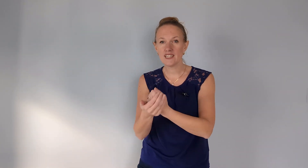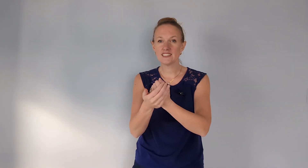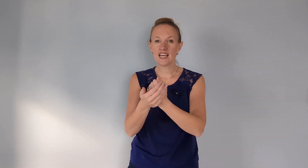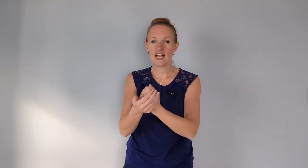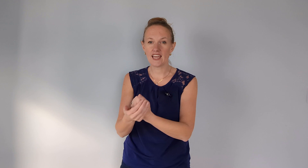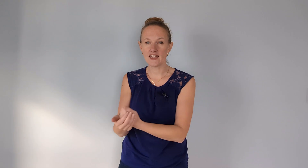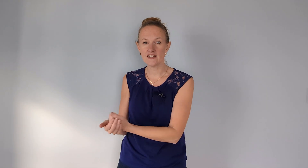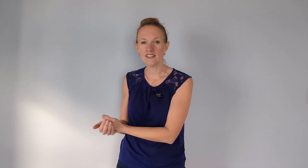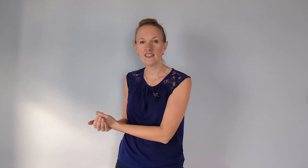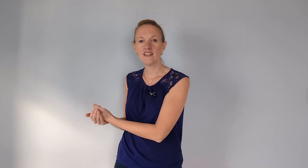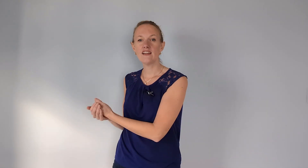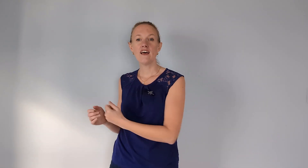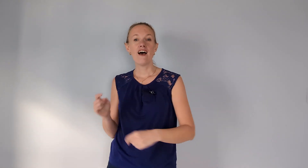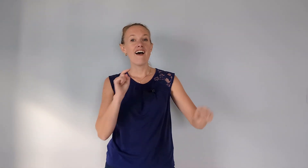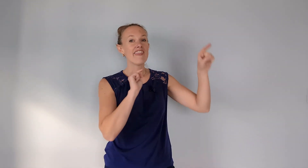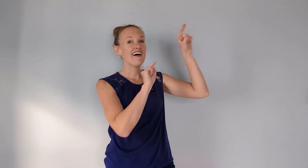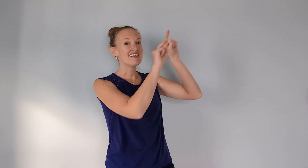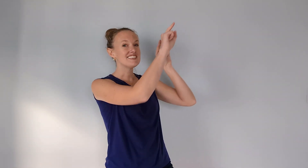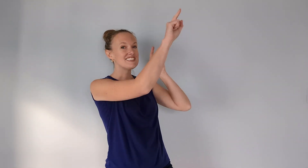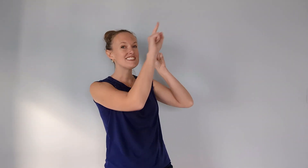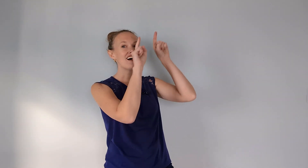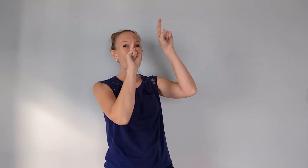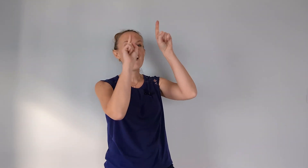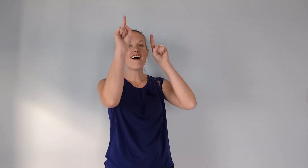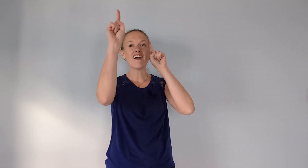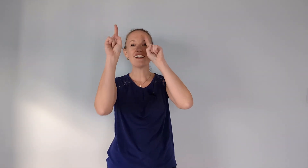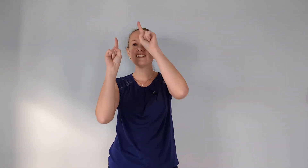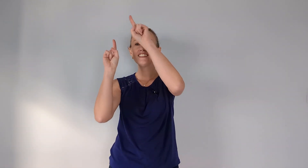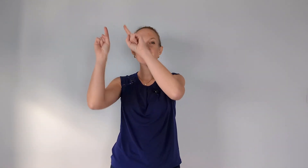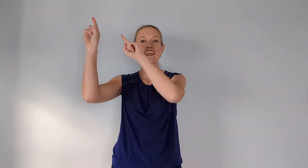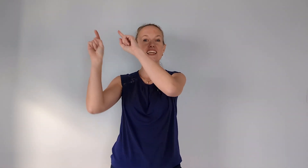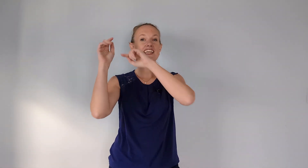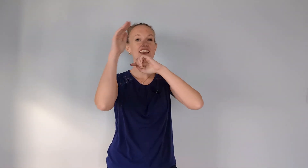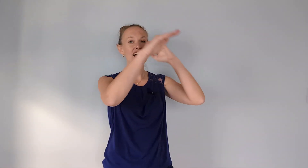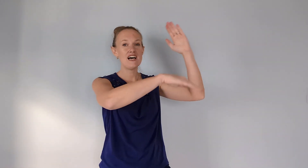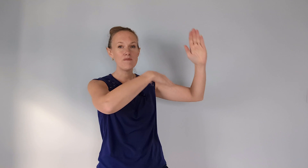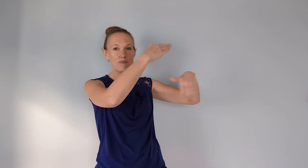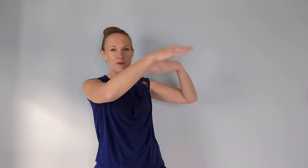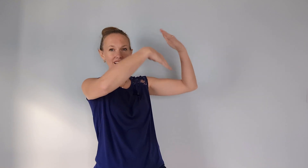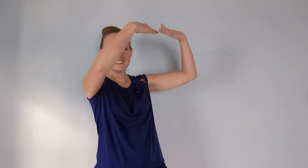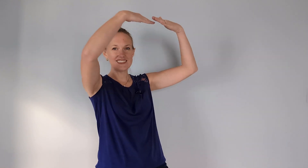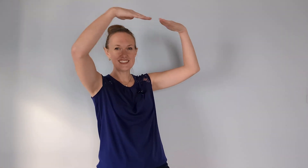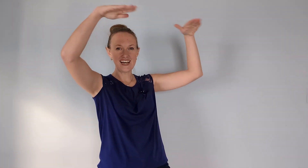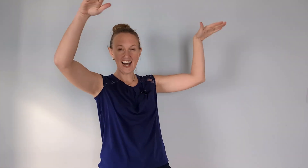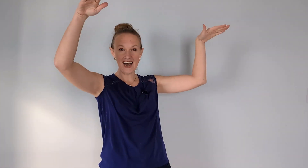sweet head. The stars in the bright